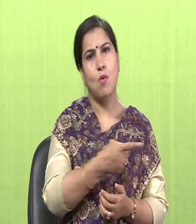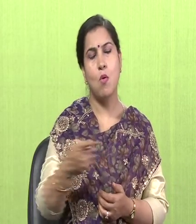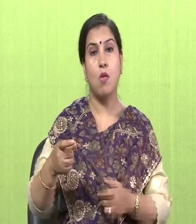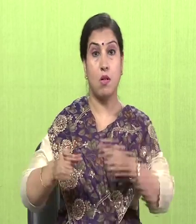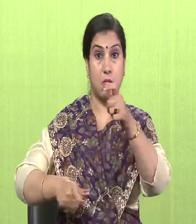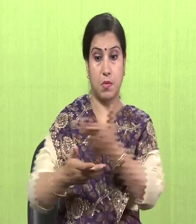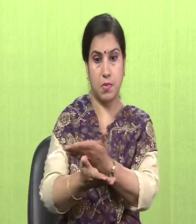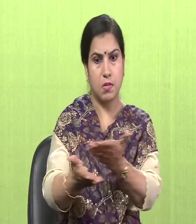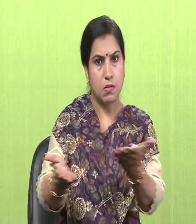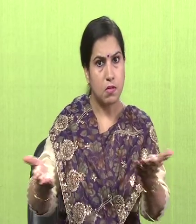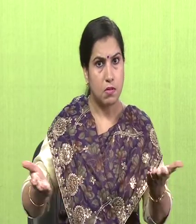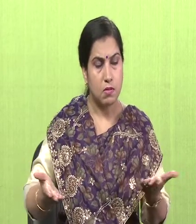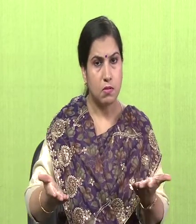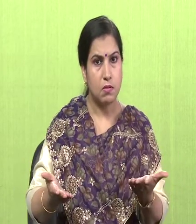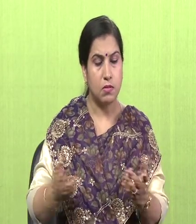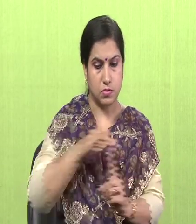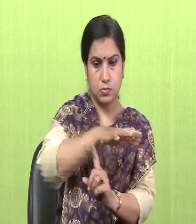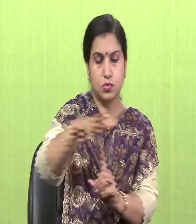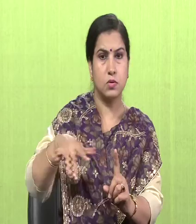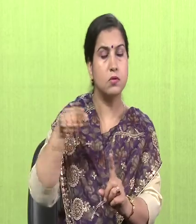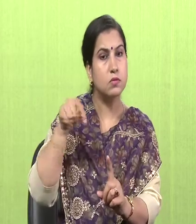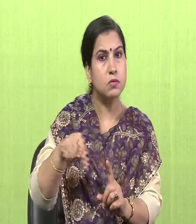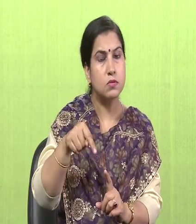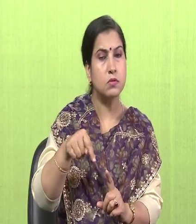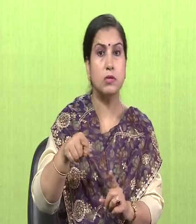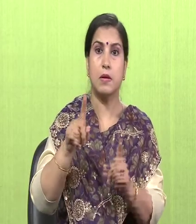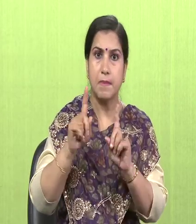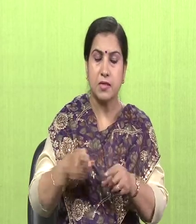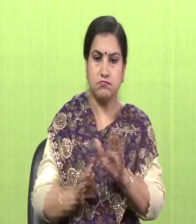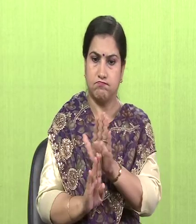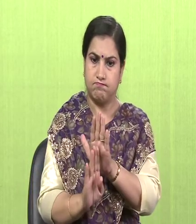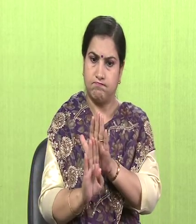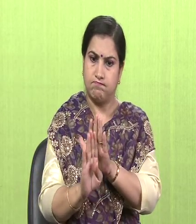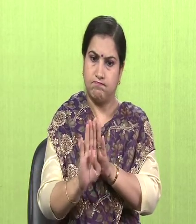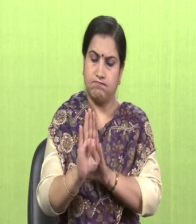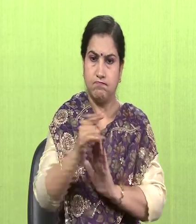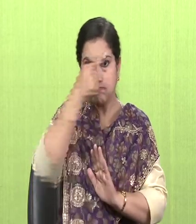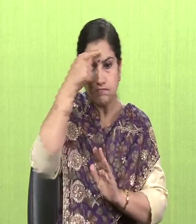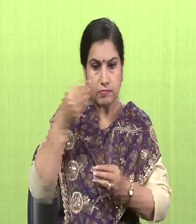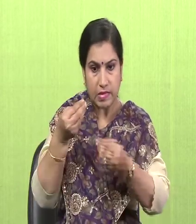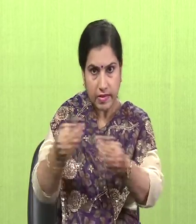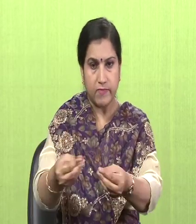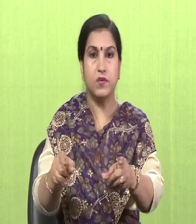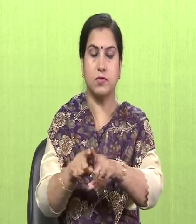the society should get the chance to grow and develop.